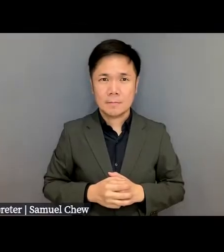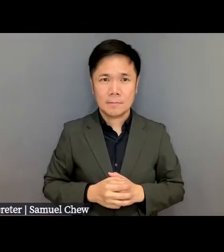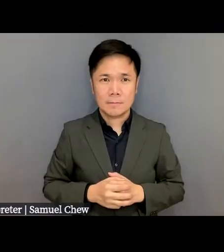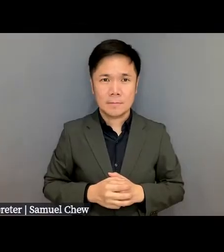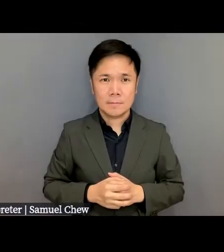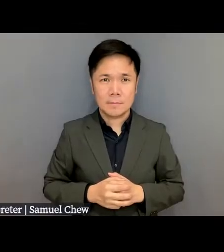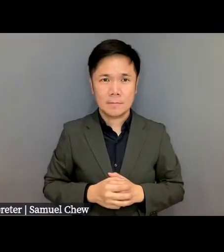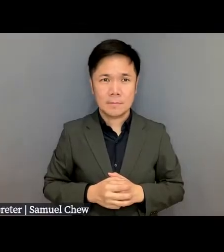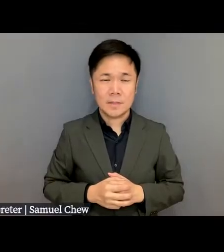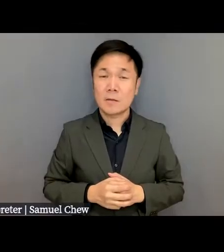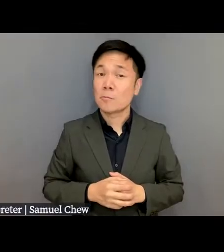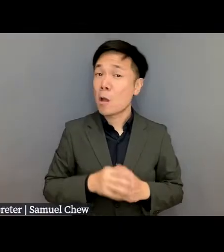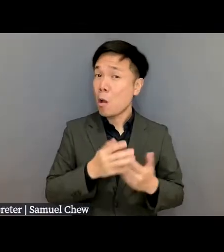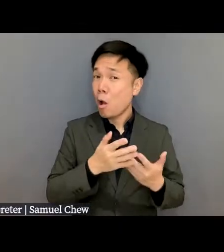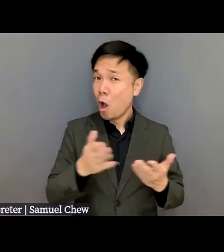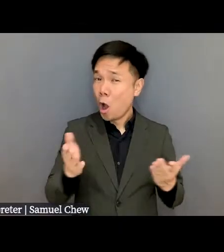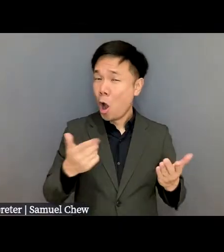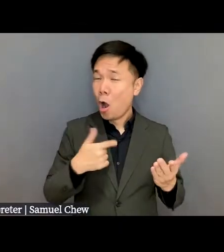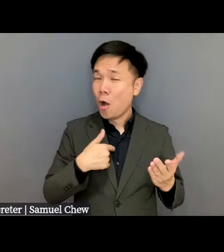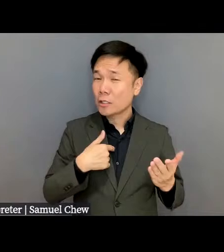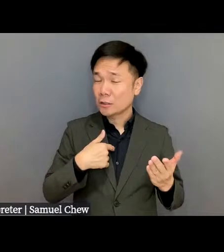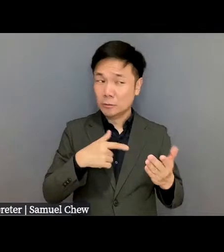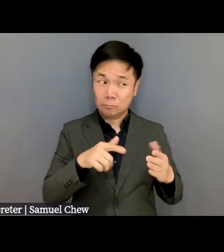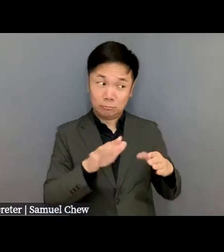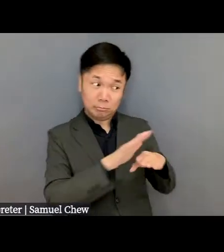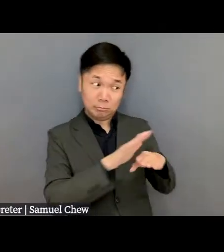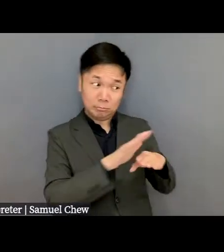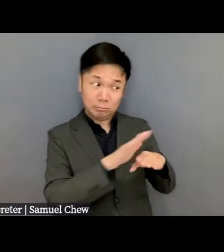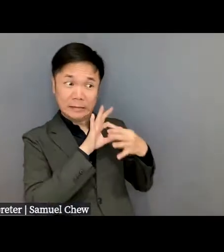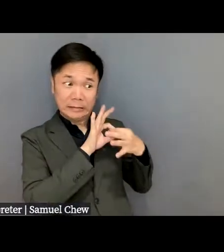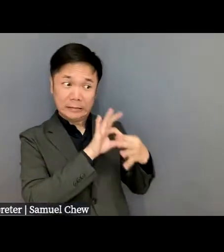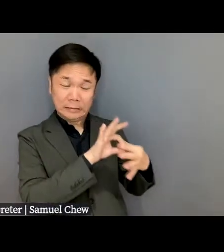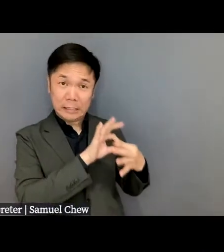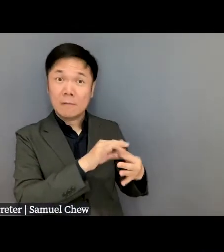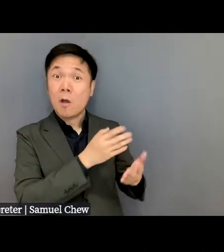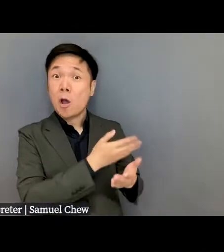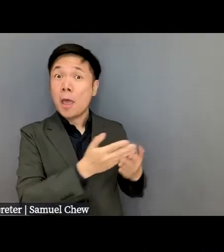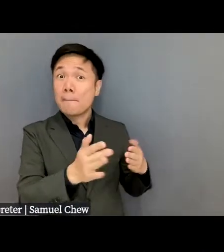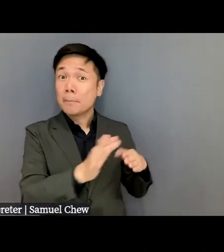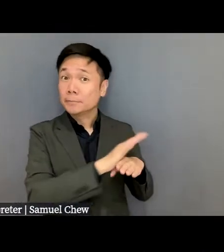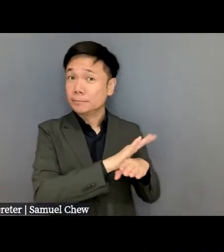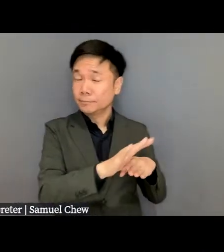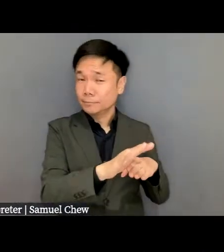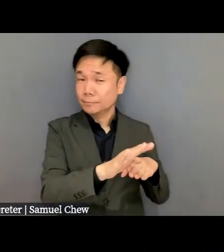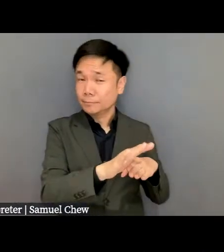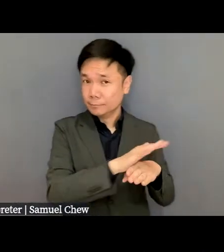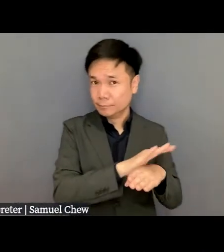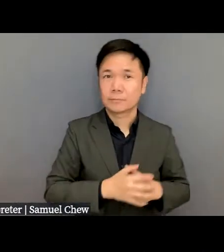of connect with the private sector because most of the private sector